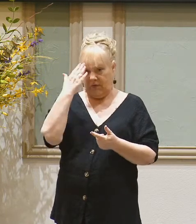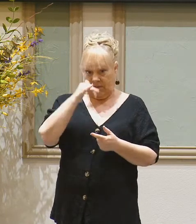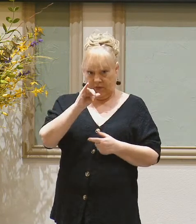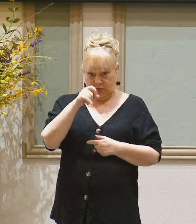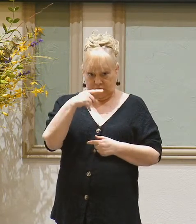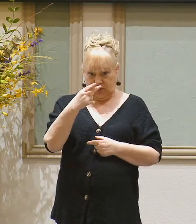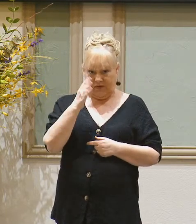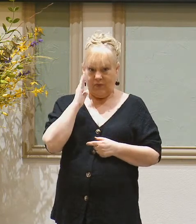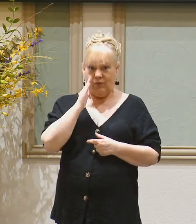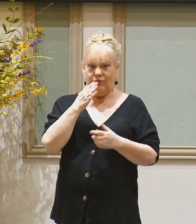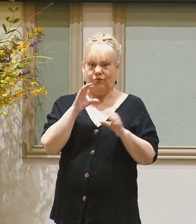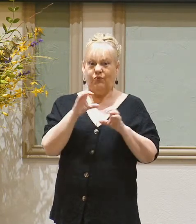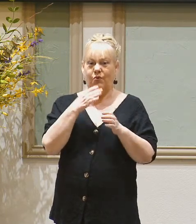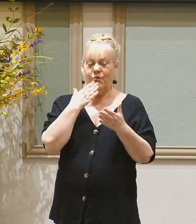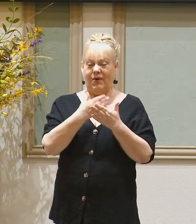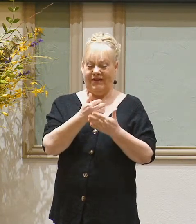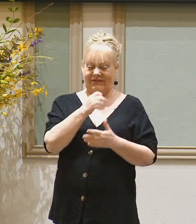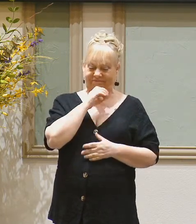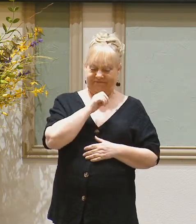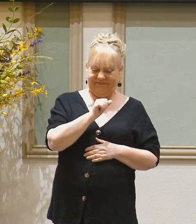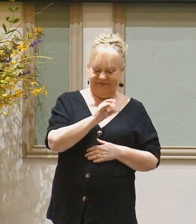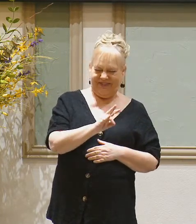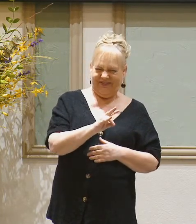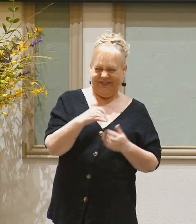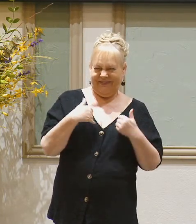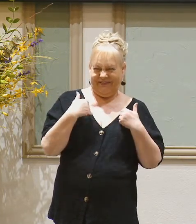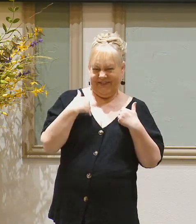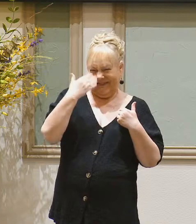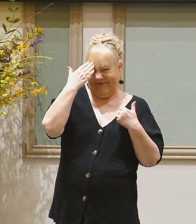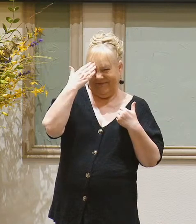would have done too well with all this prosperity.